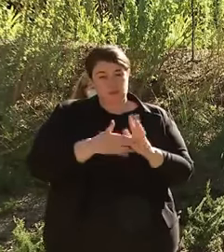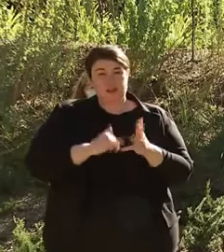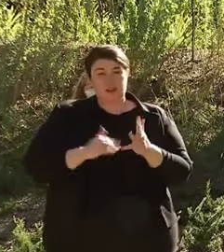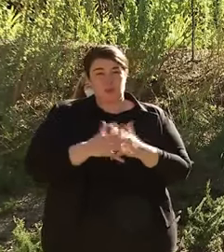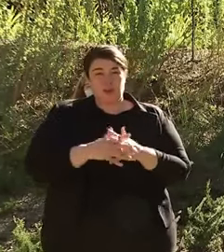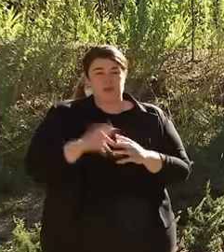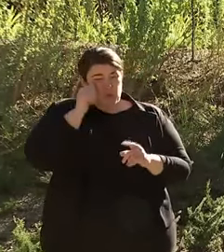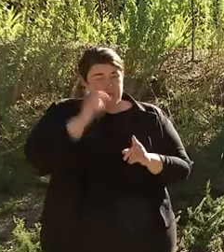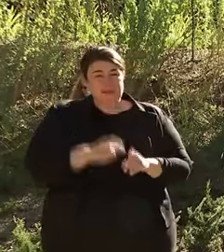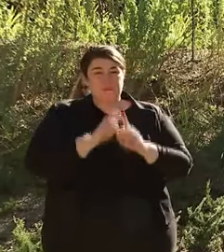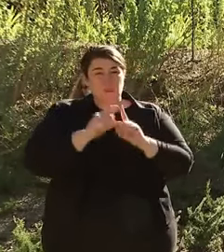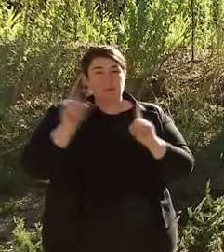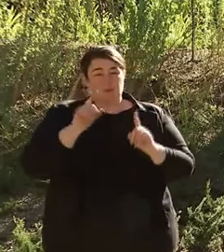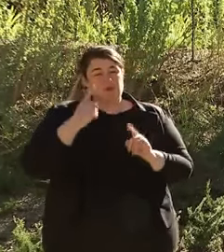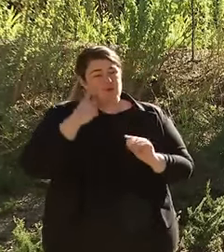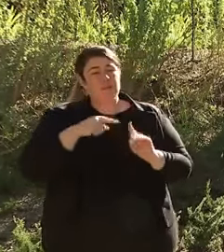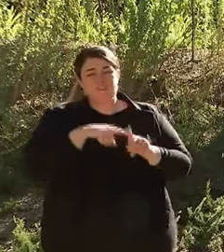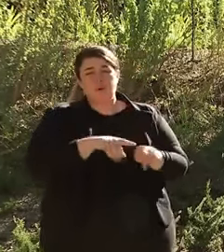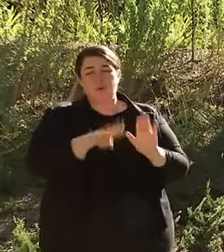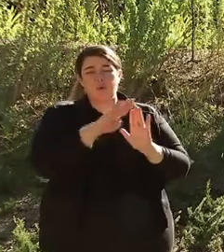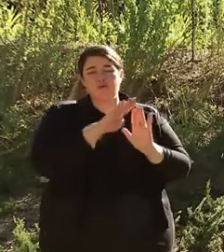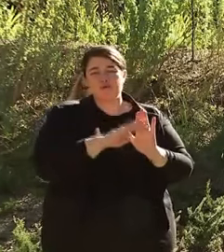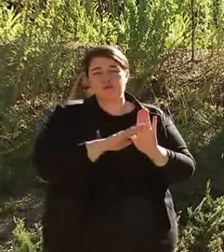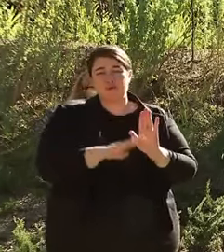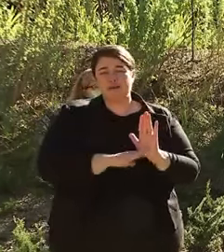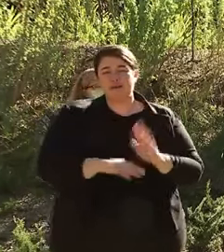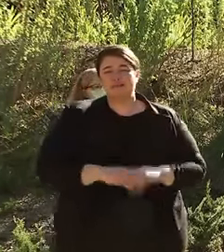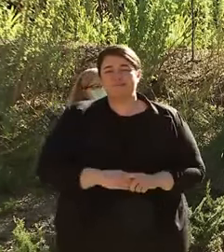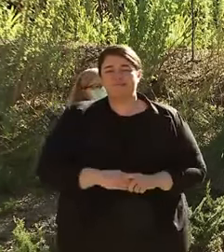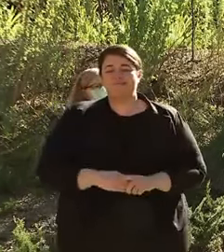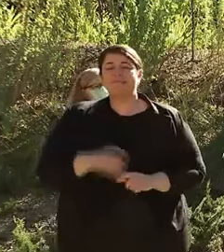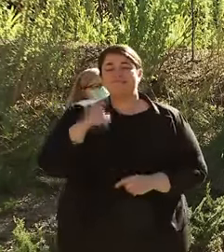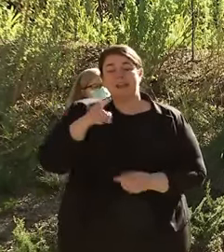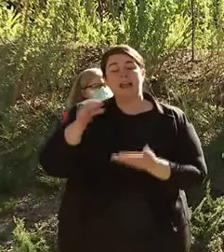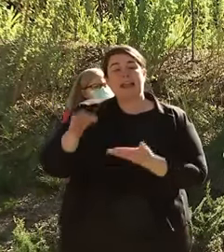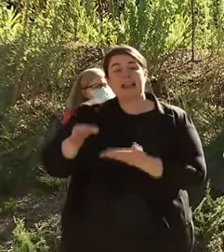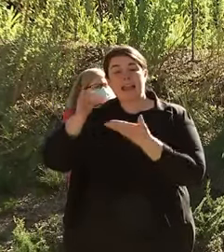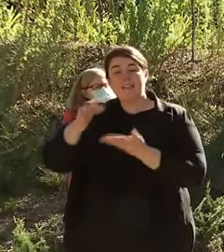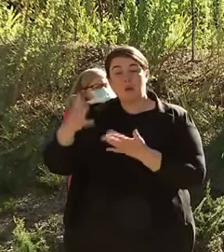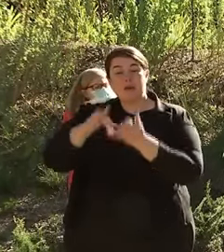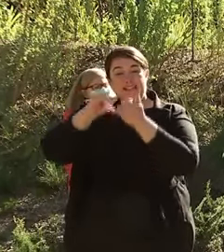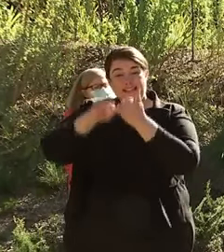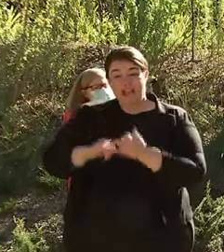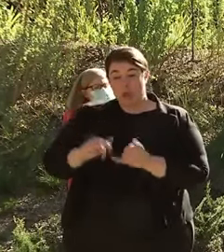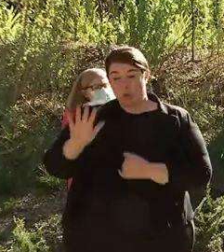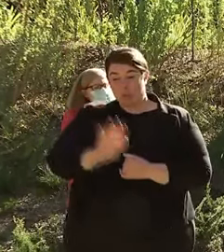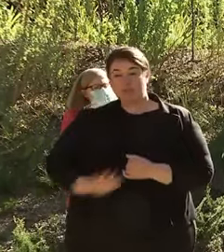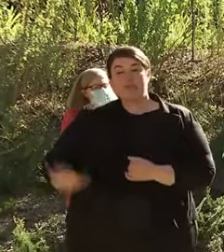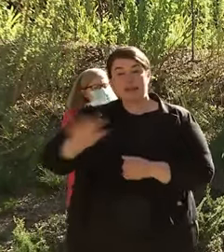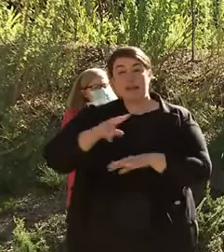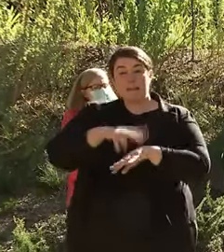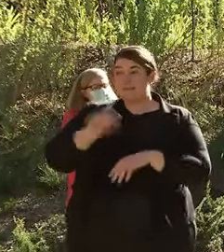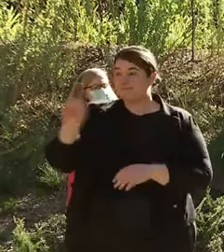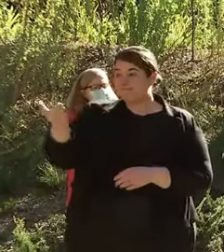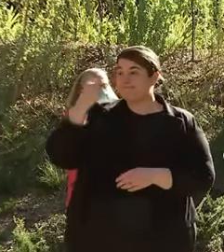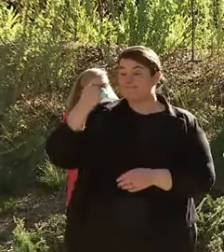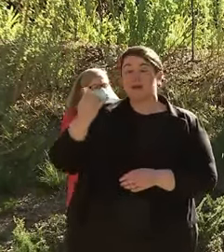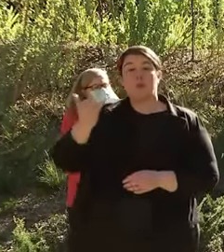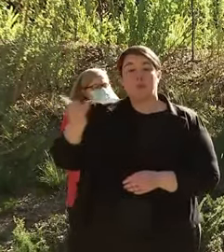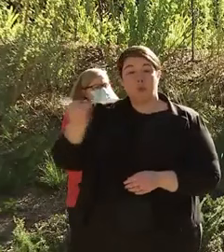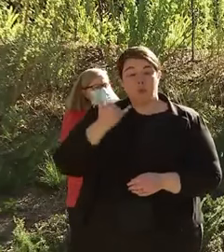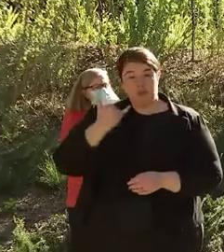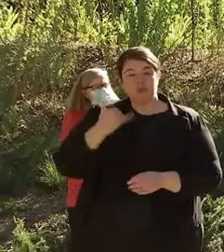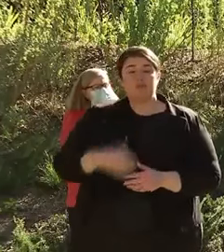at this difficult time. The other incident that I would highlight is a cafe down in the Illawarra where police were called to that